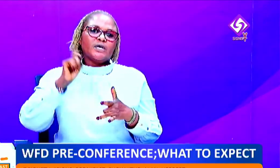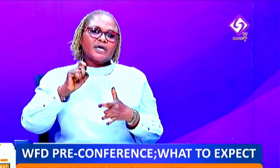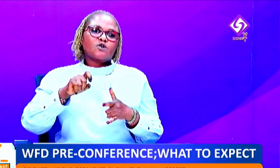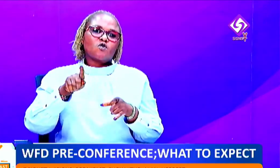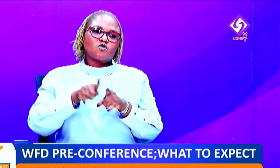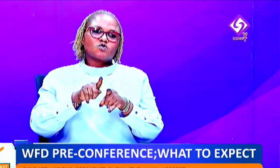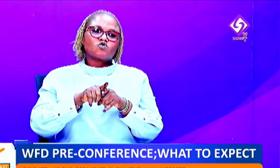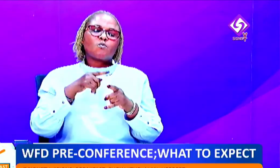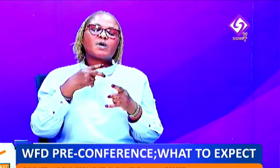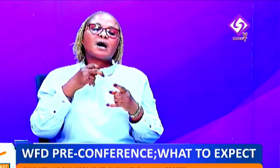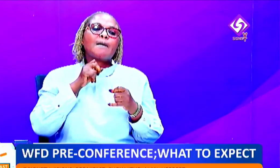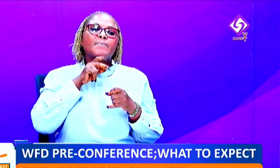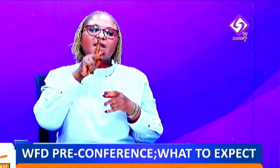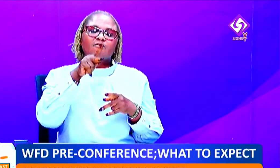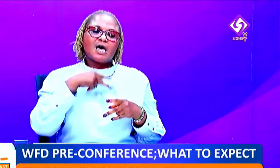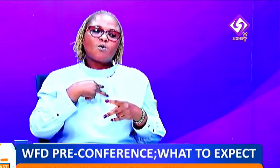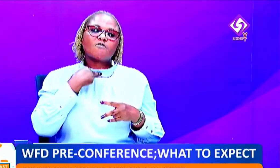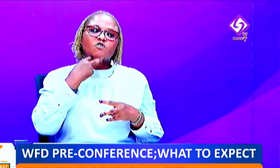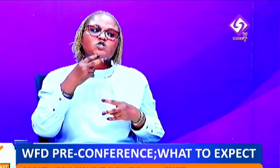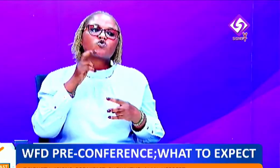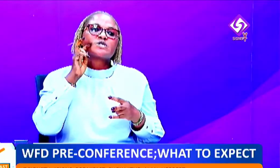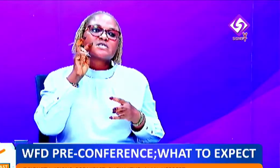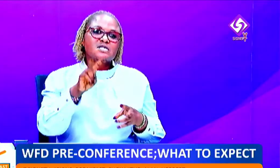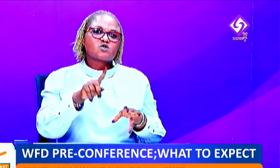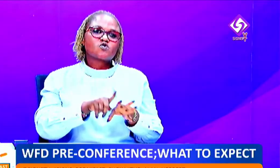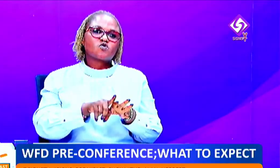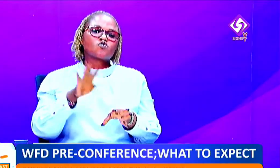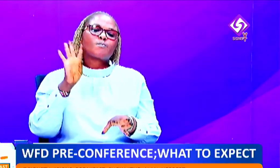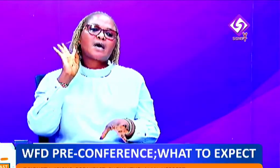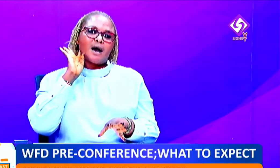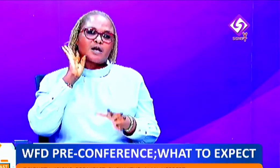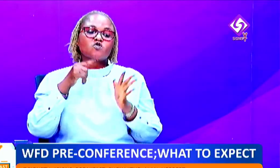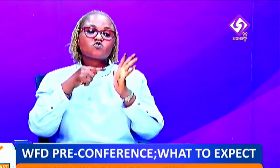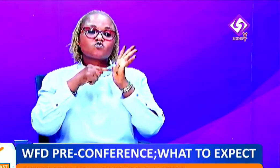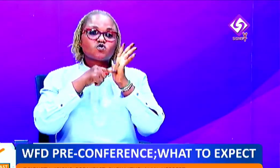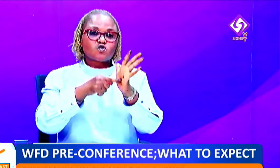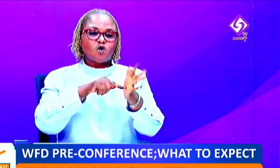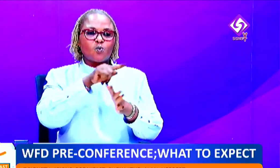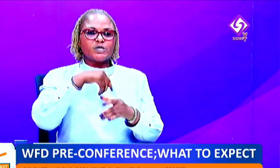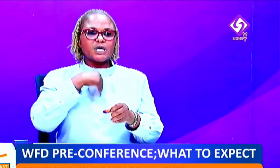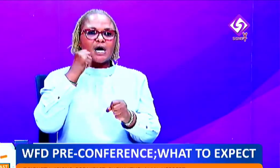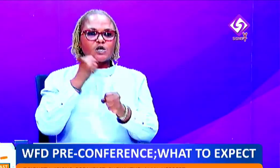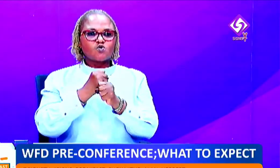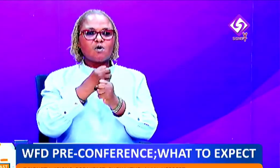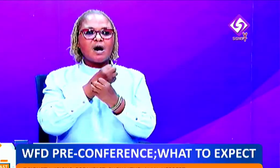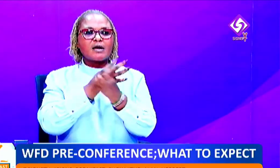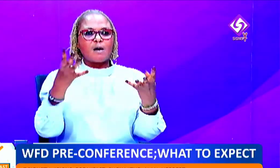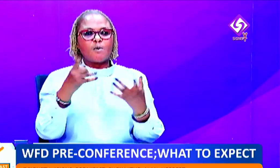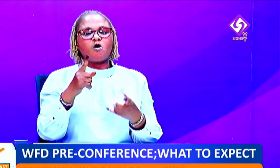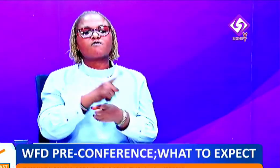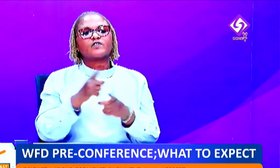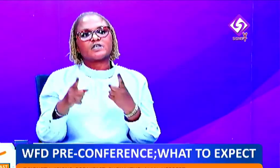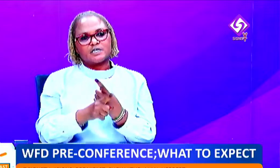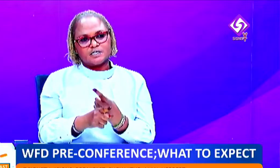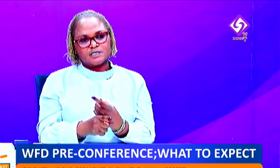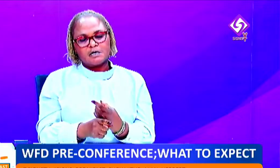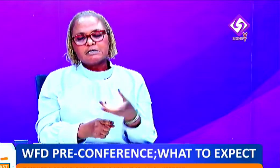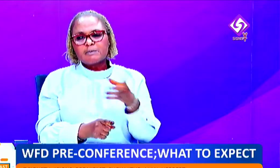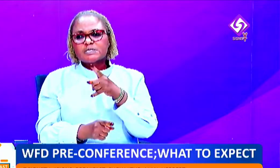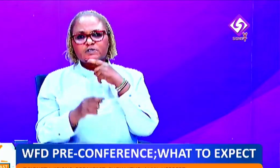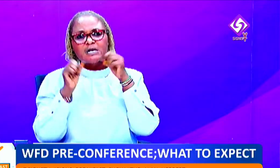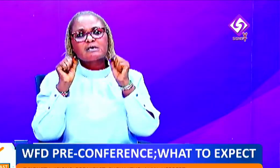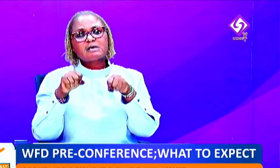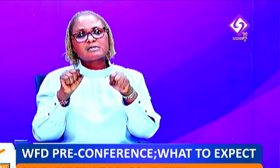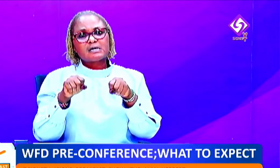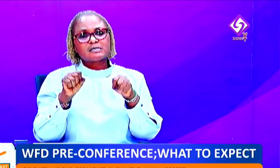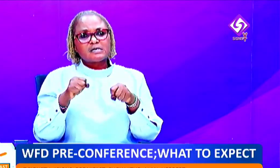women if the deaf community is marginalized already? So we need to amplify our voices to be seen, for us to be heard, and for